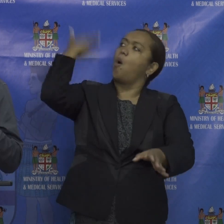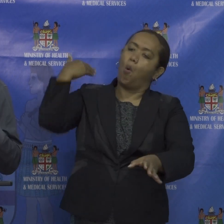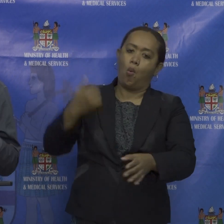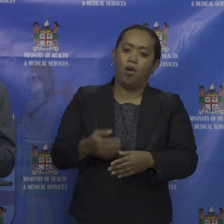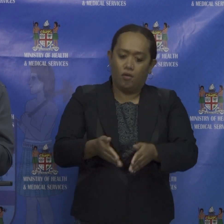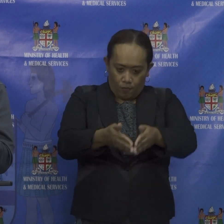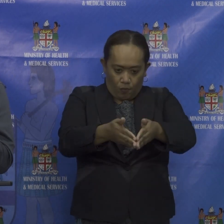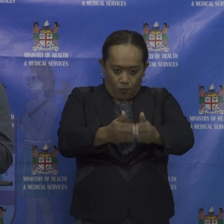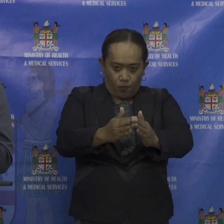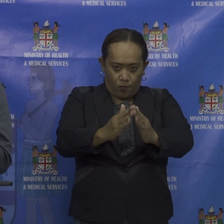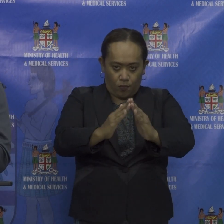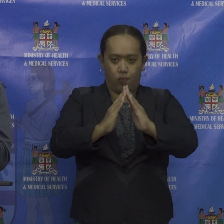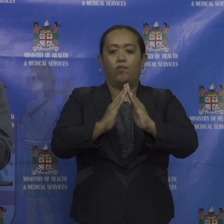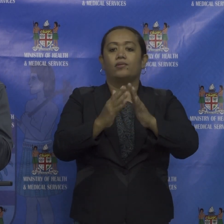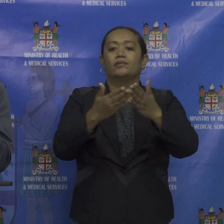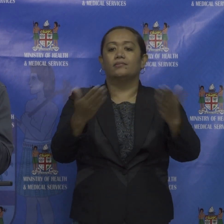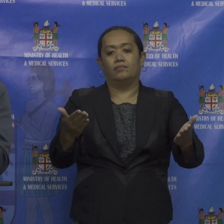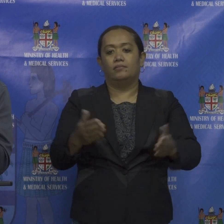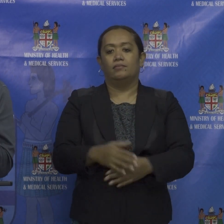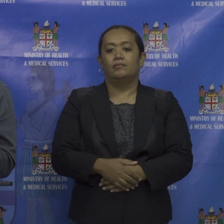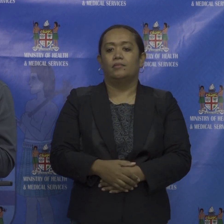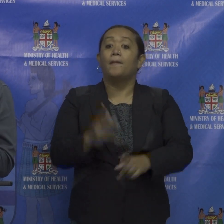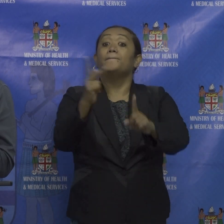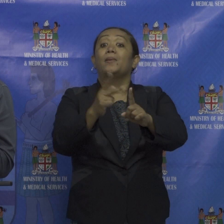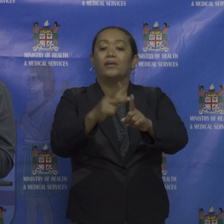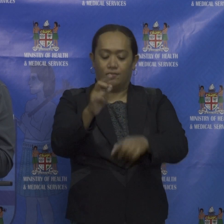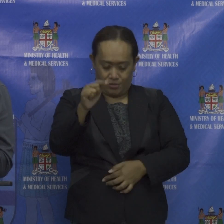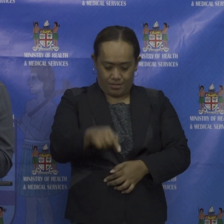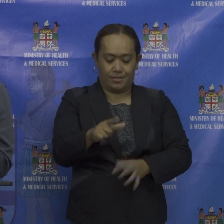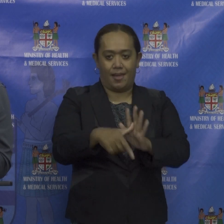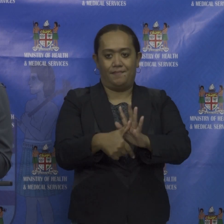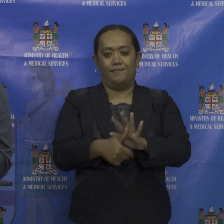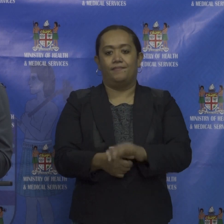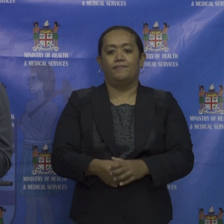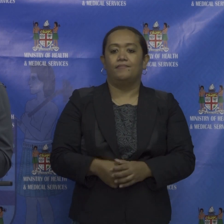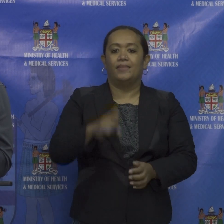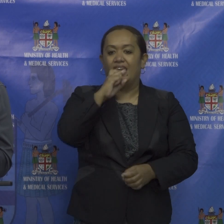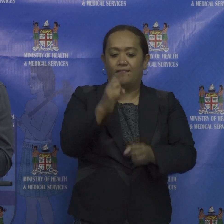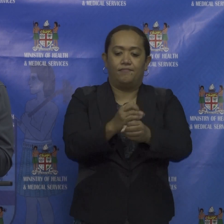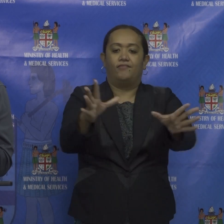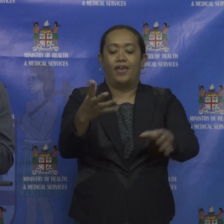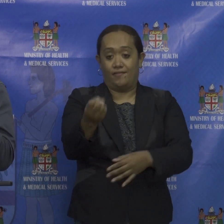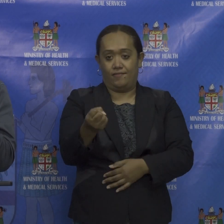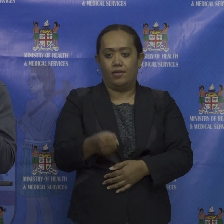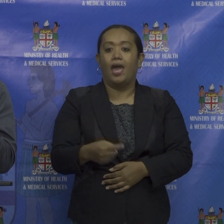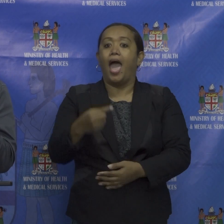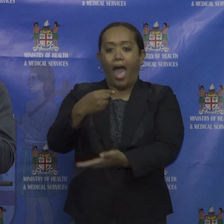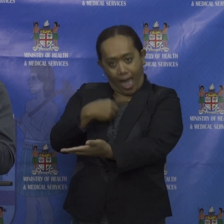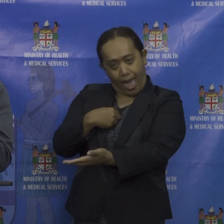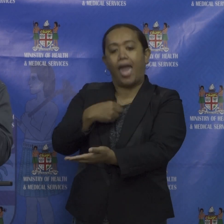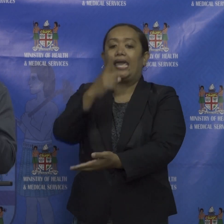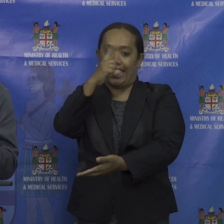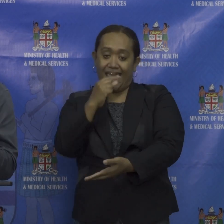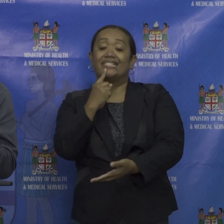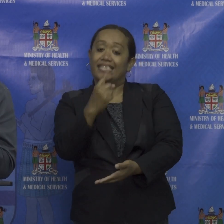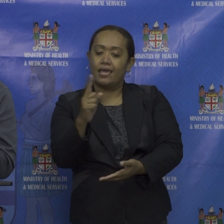and it has eventuated to be purposed for this particular outbreak. So I can say that